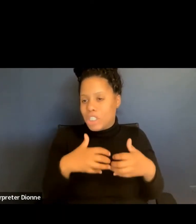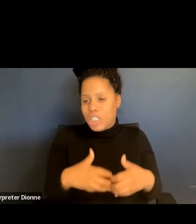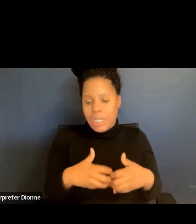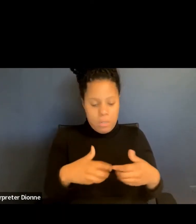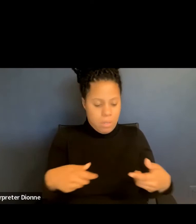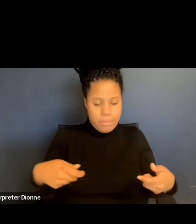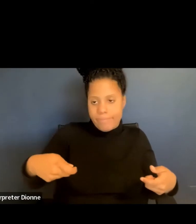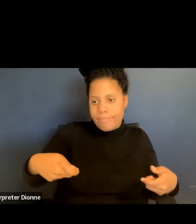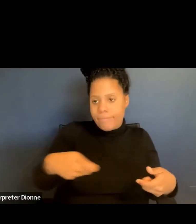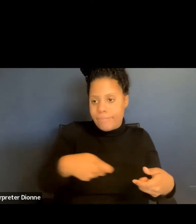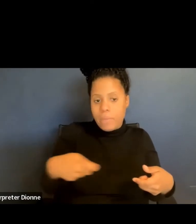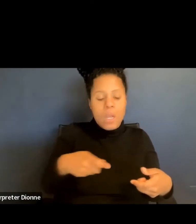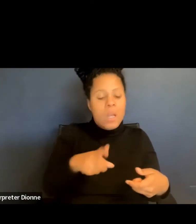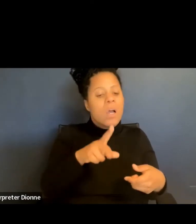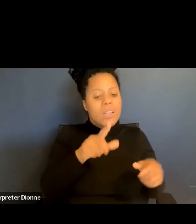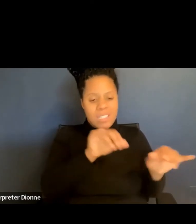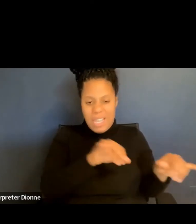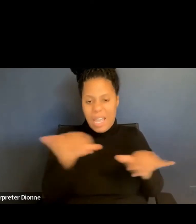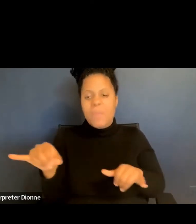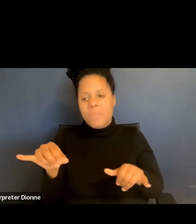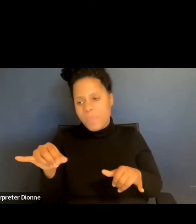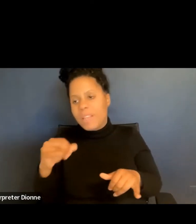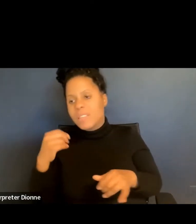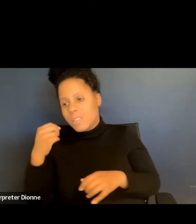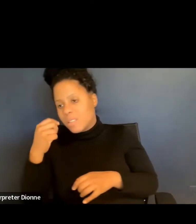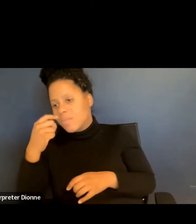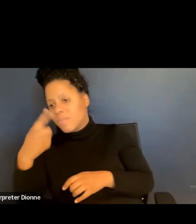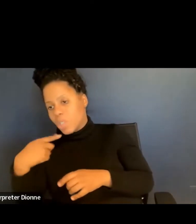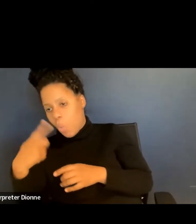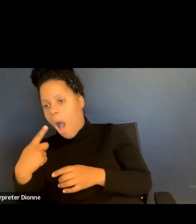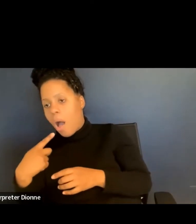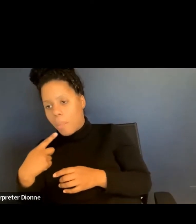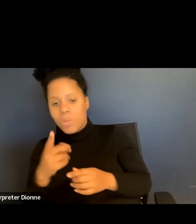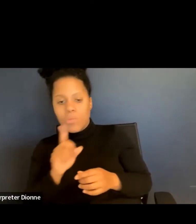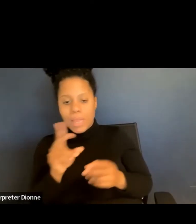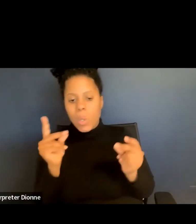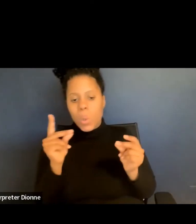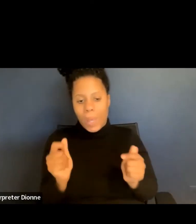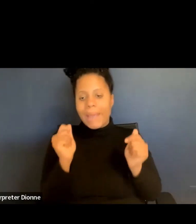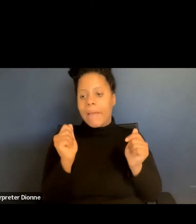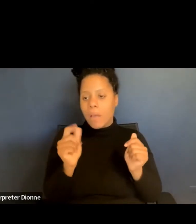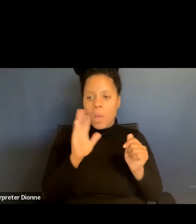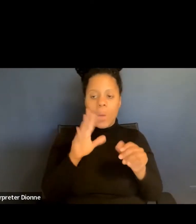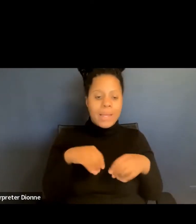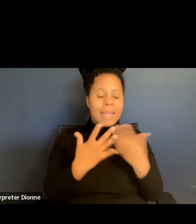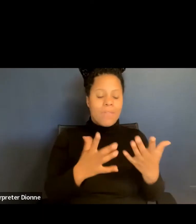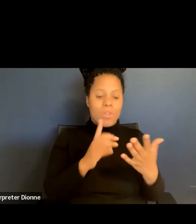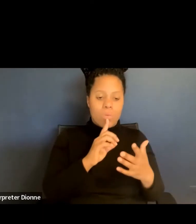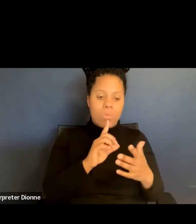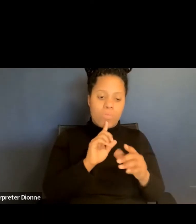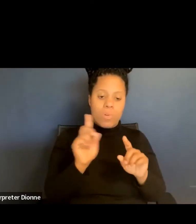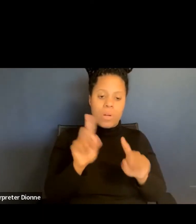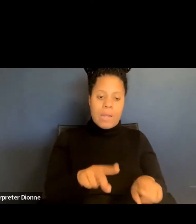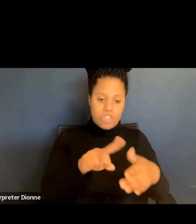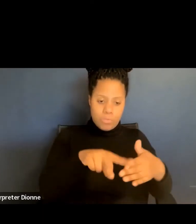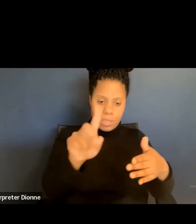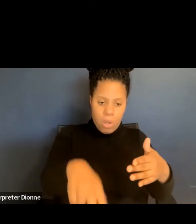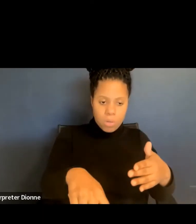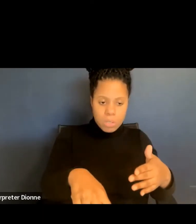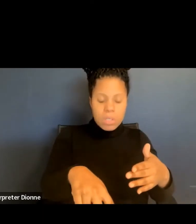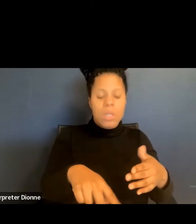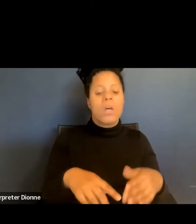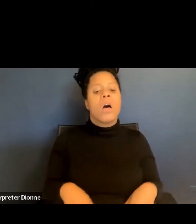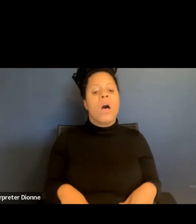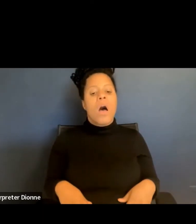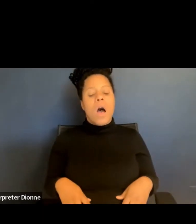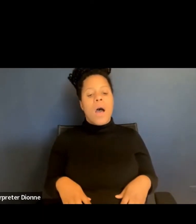are also quick, provide quick results, but the provider does need to use those. But they can